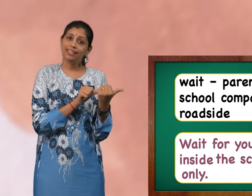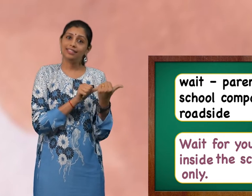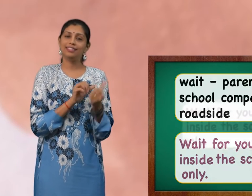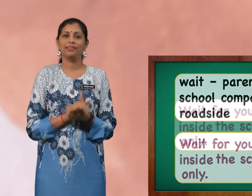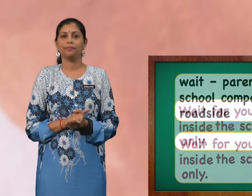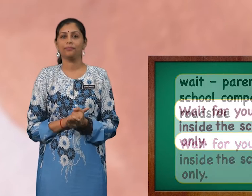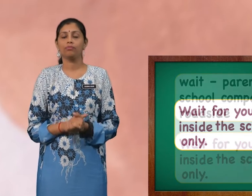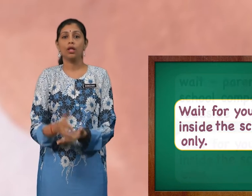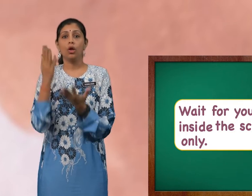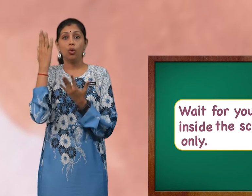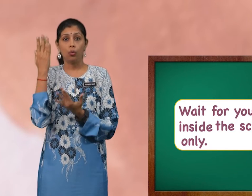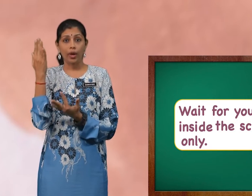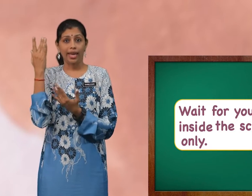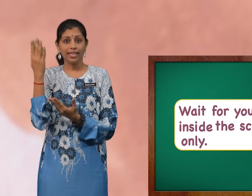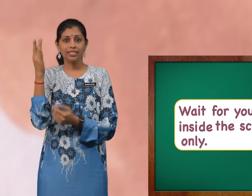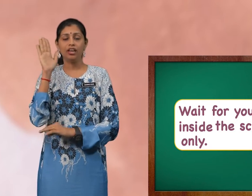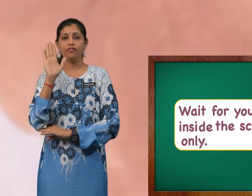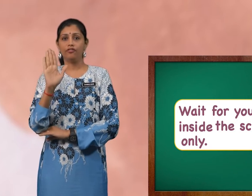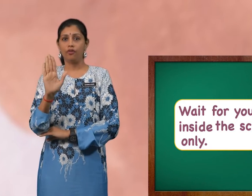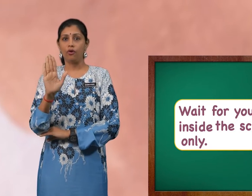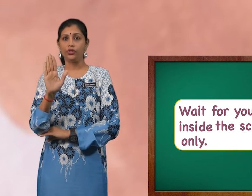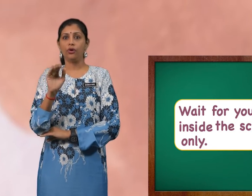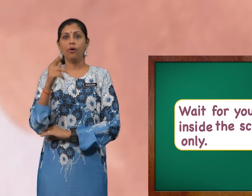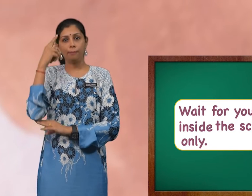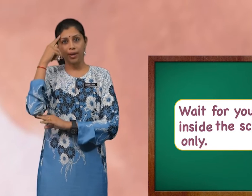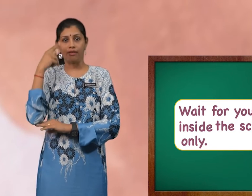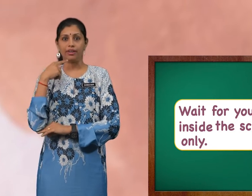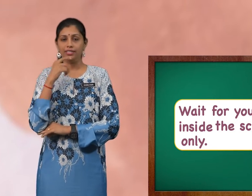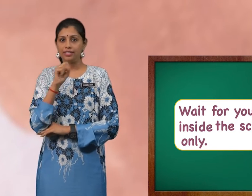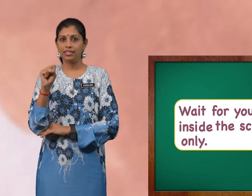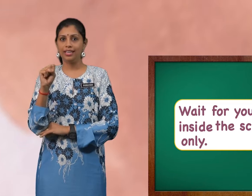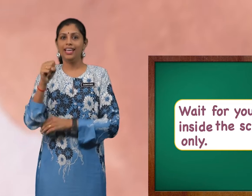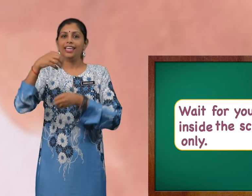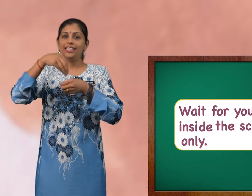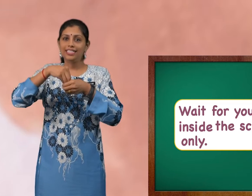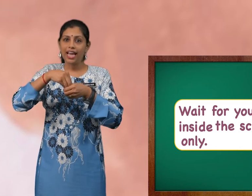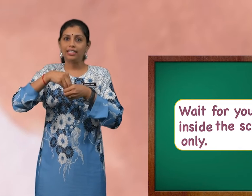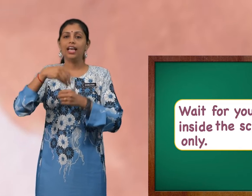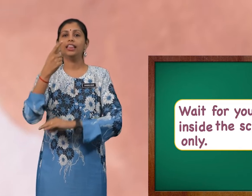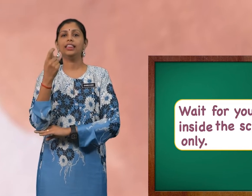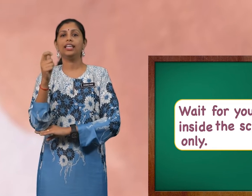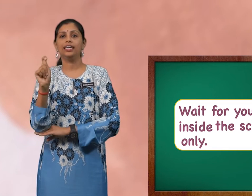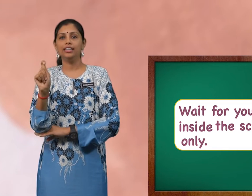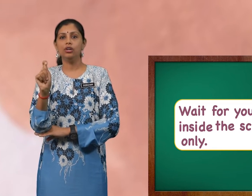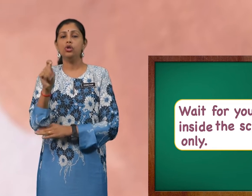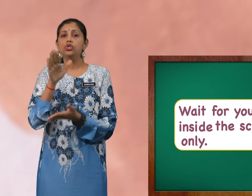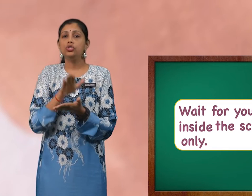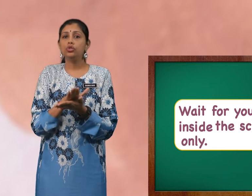this. Wait for your parents inside the